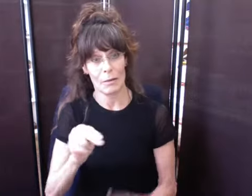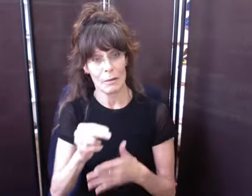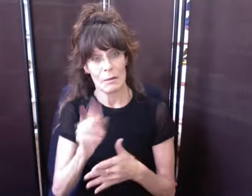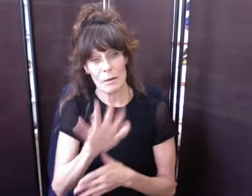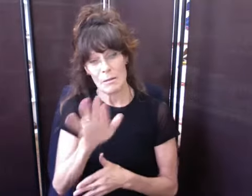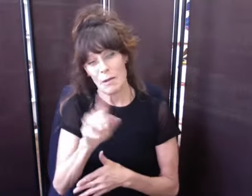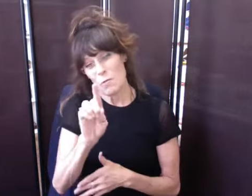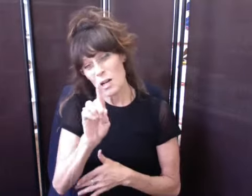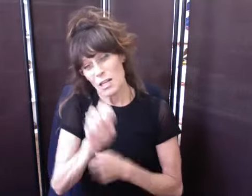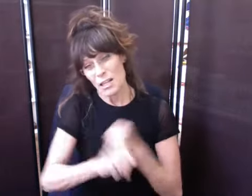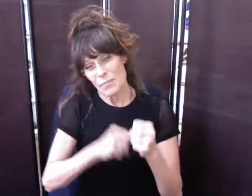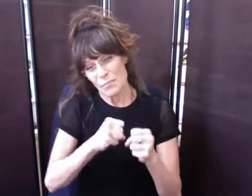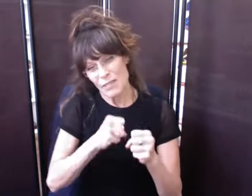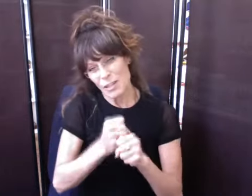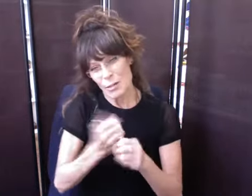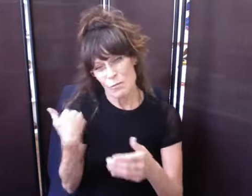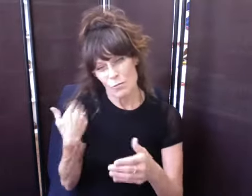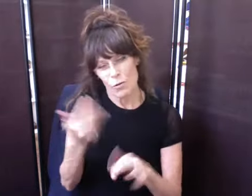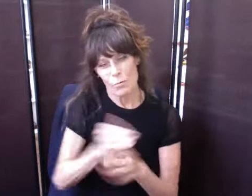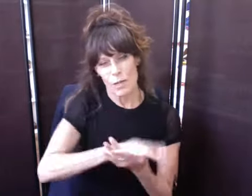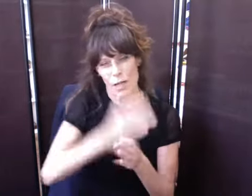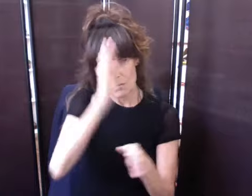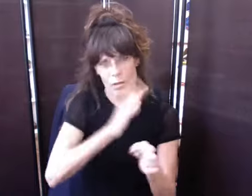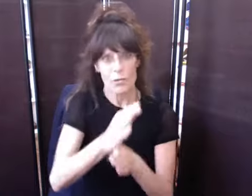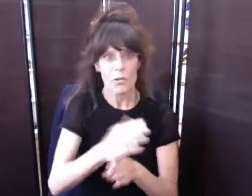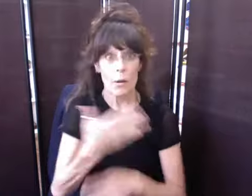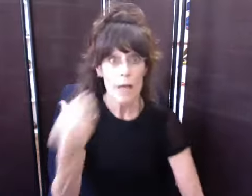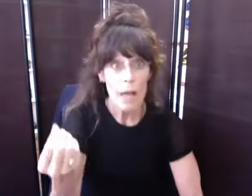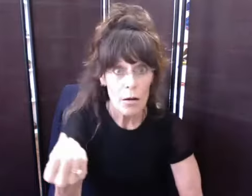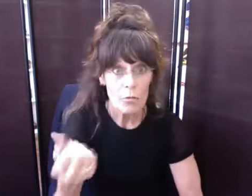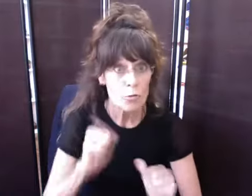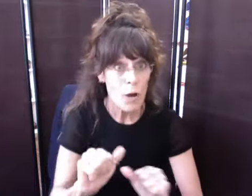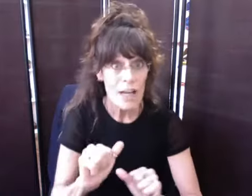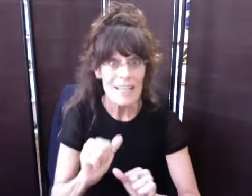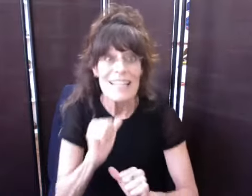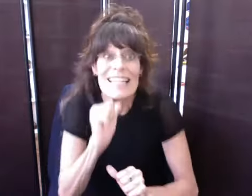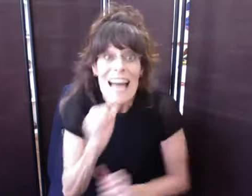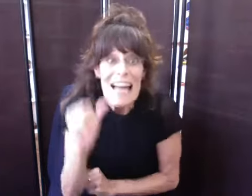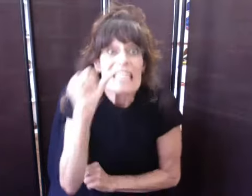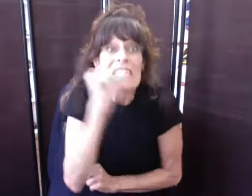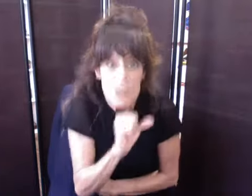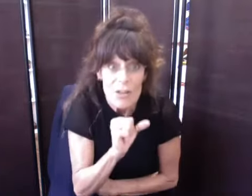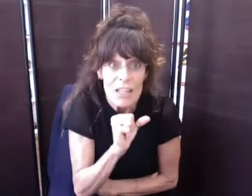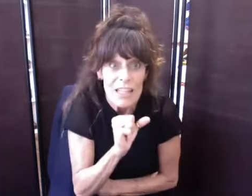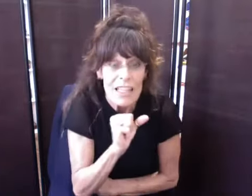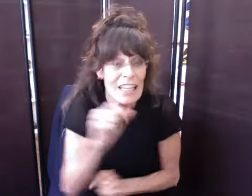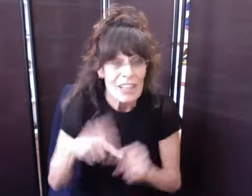so I'd go out to try to not get drunk. And I couldn't figure out why I constantly got drunk in spite of not wanting